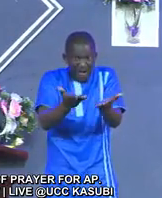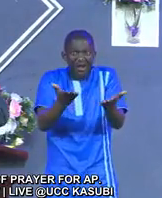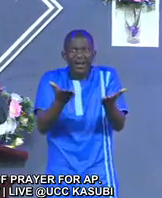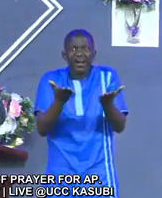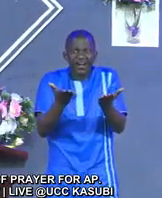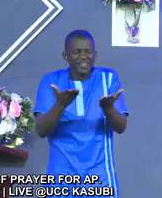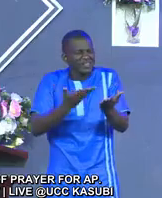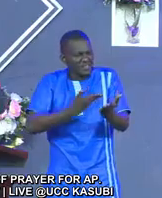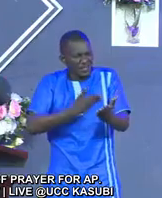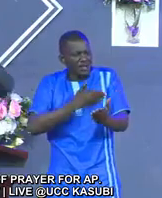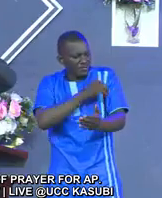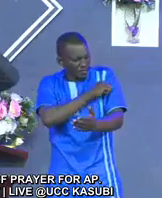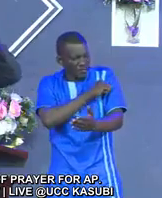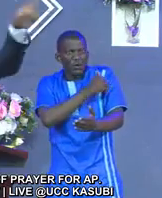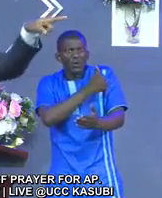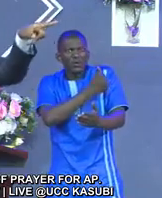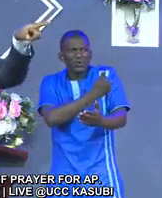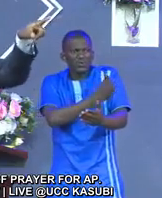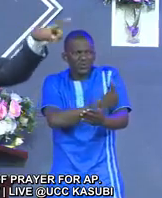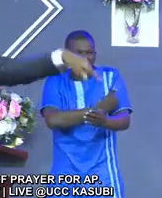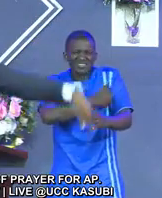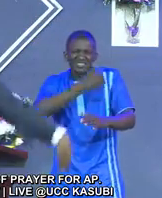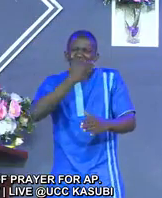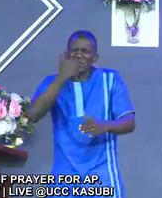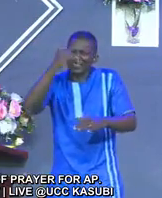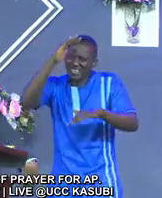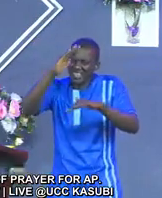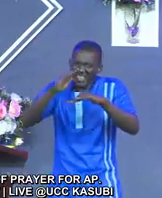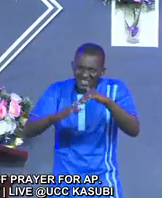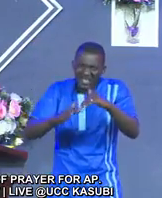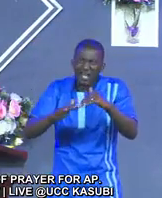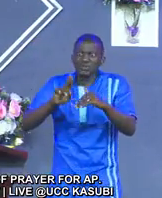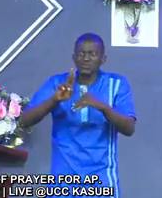balina amaanyi agasinga aga UN ng'etudde